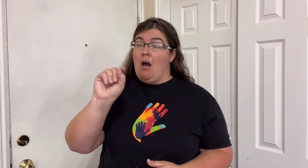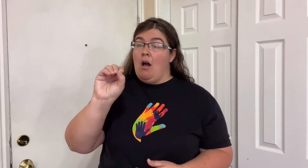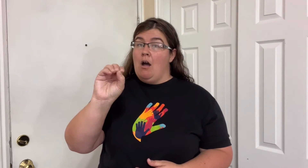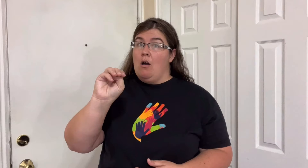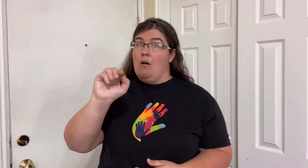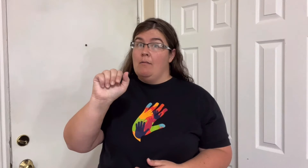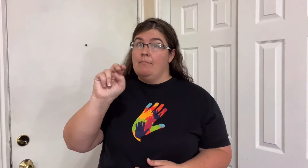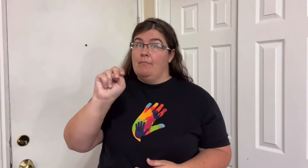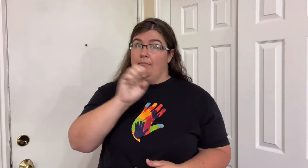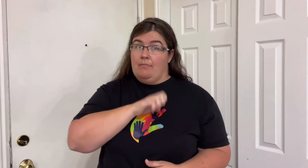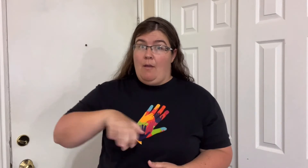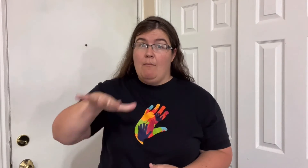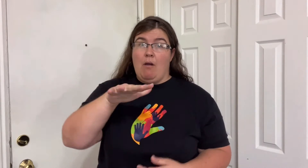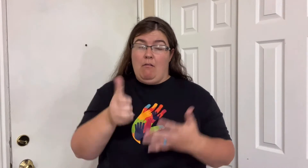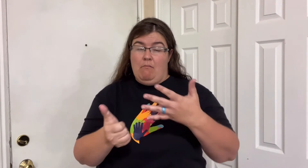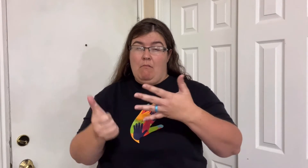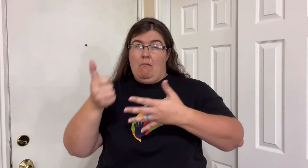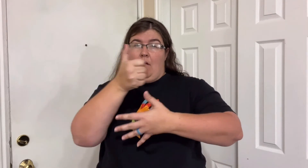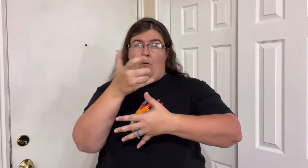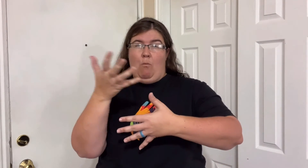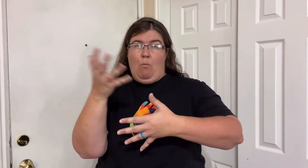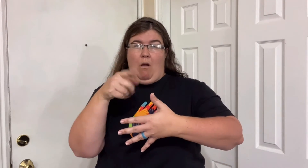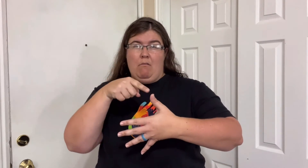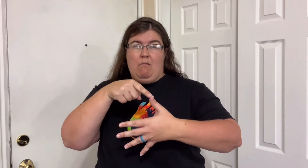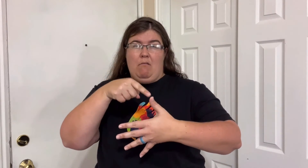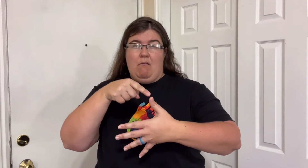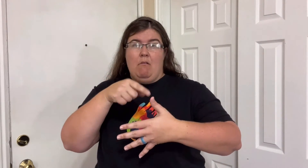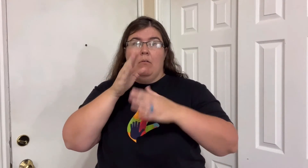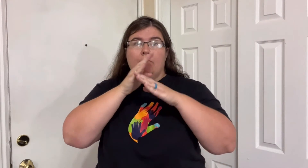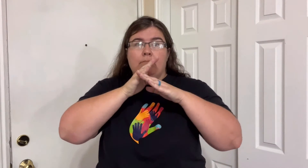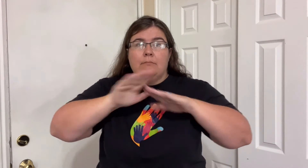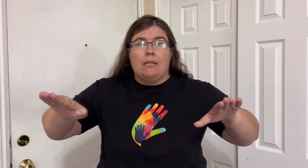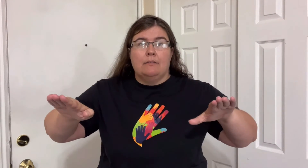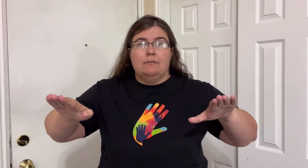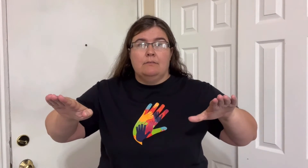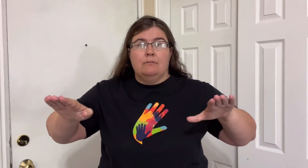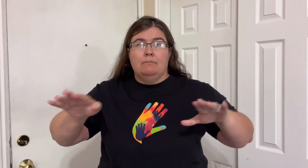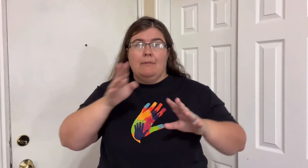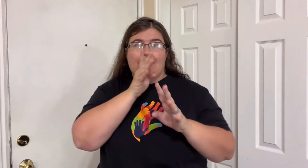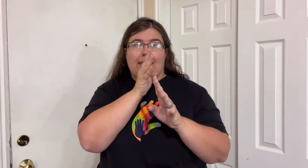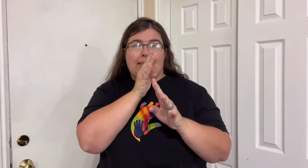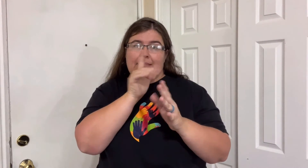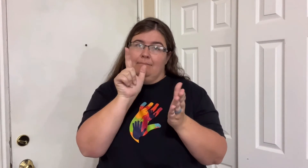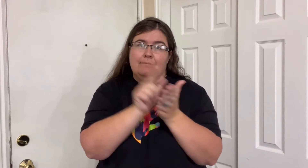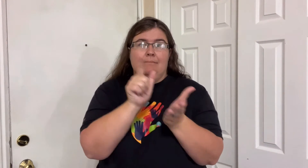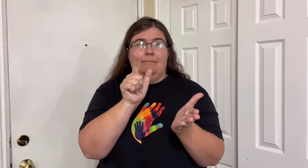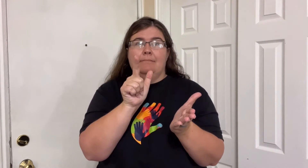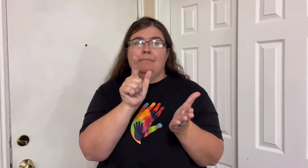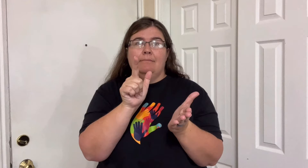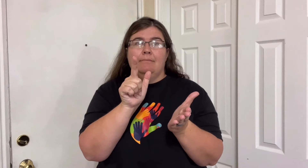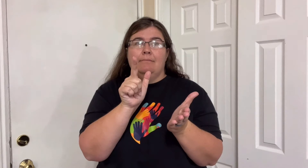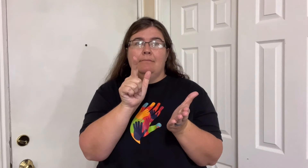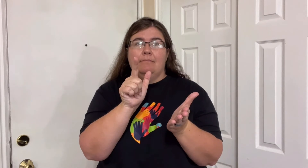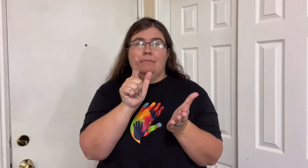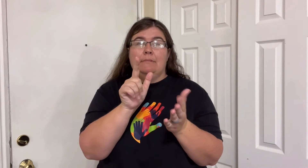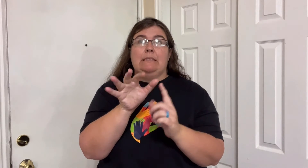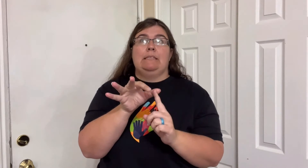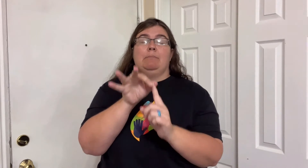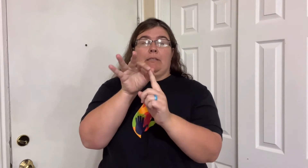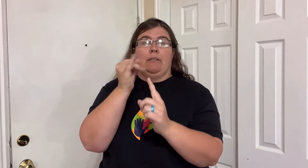So the Ottoman Empire, they prioritized first and foremost silence. Speaking was forbidden, especially